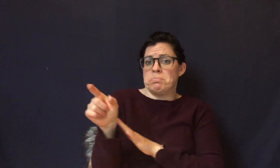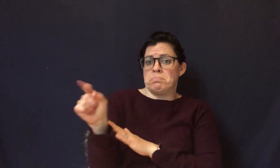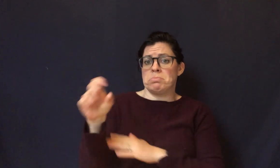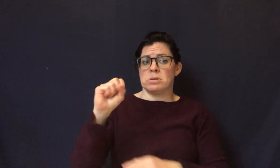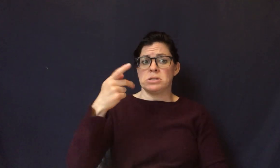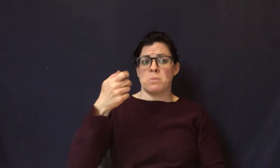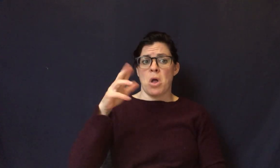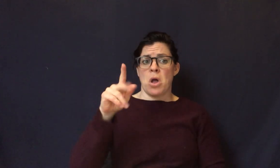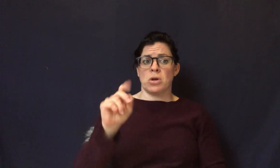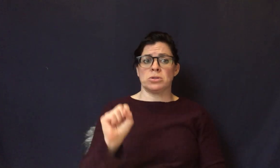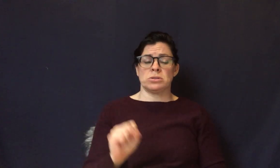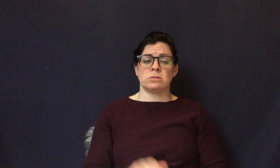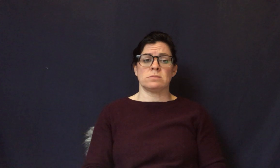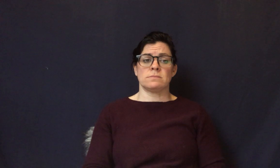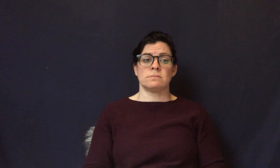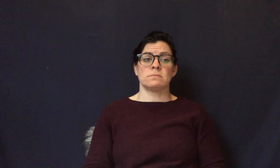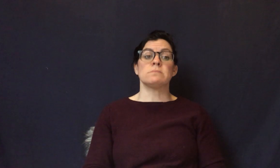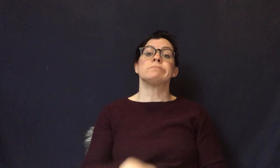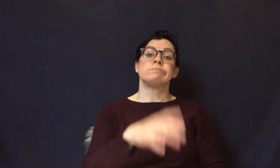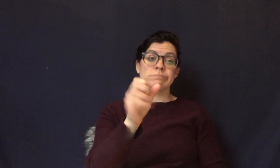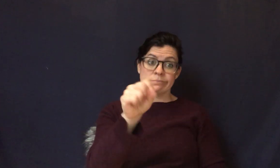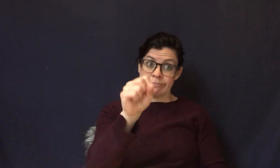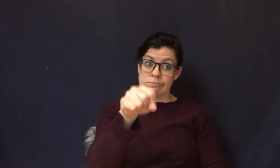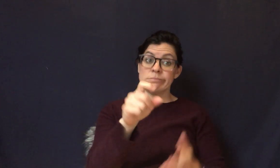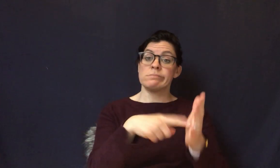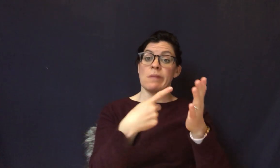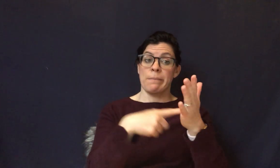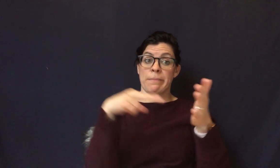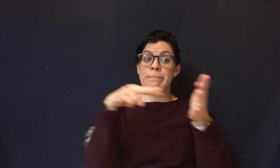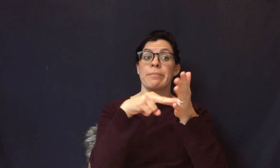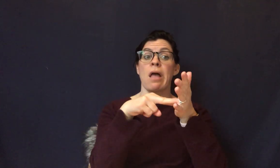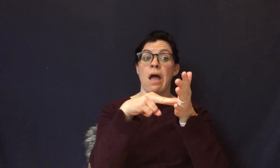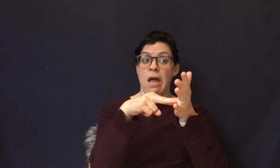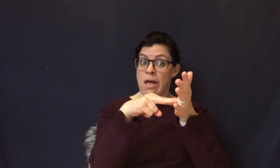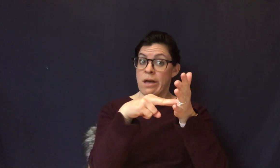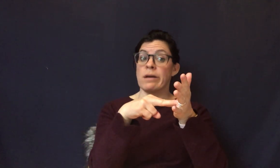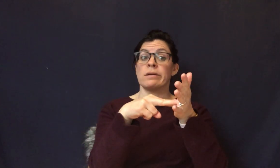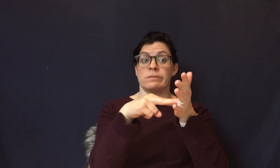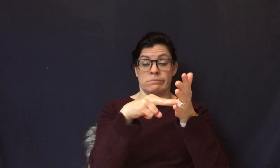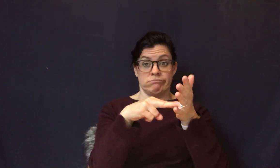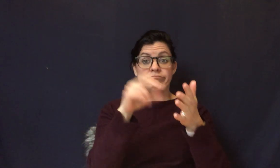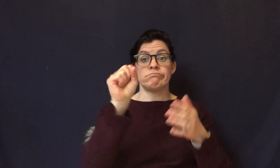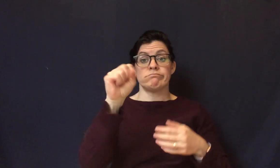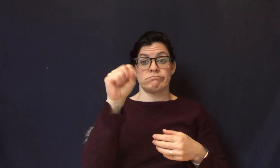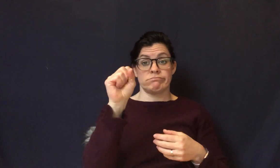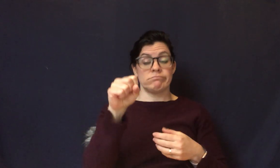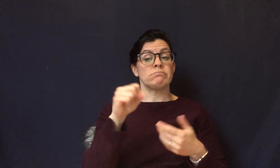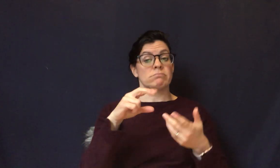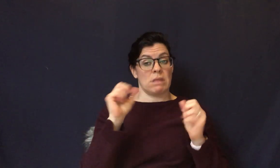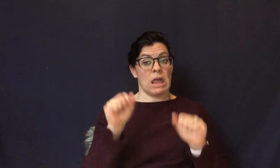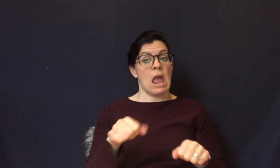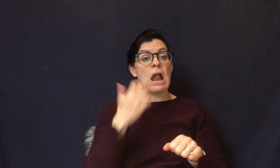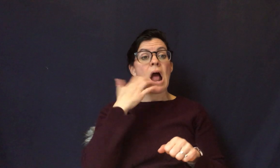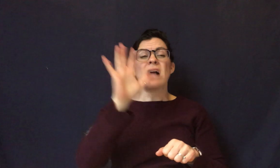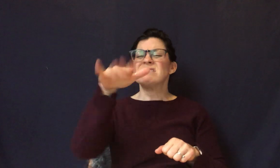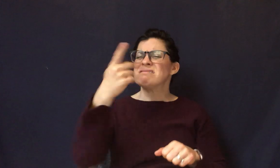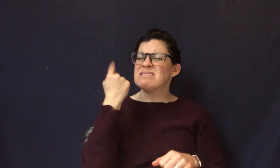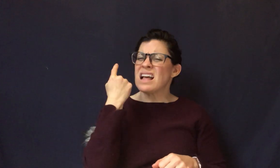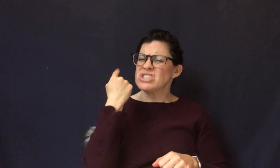mistaken, somebody tell me if I'm wrong. Didn't last year one of the companies that makes iPhones or smartphones or whatever you call them, didn't they have a